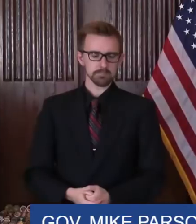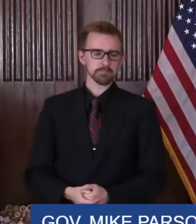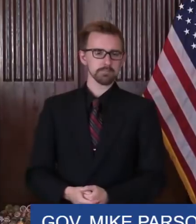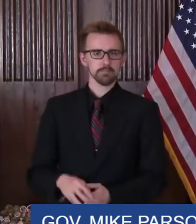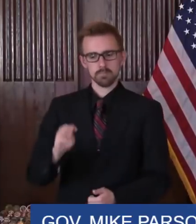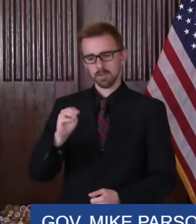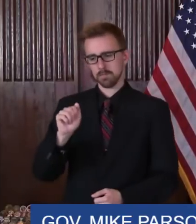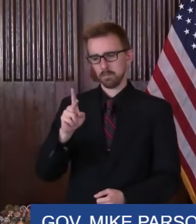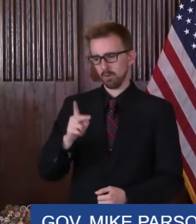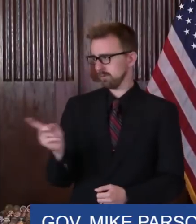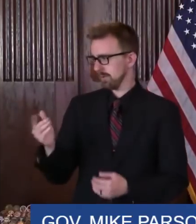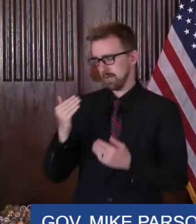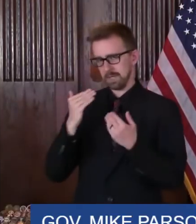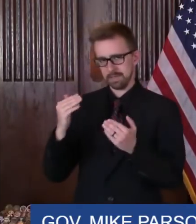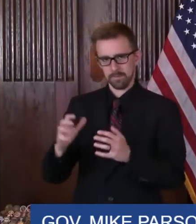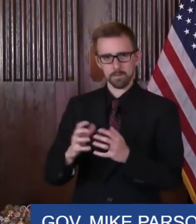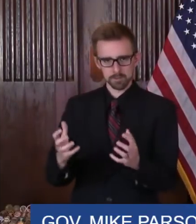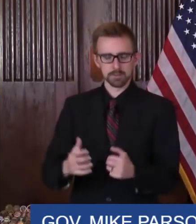Mark, thank you very much.